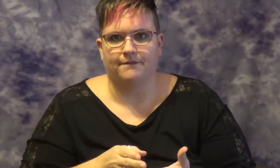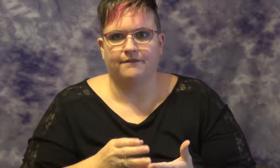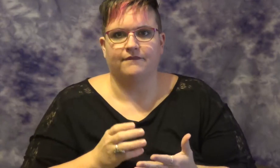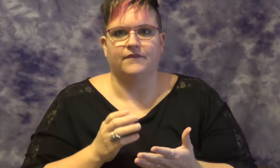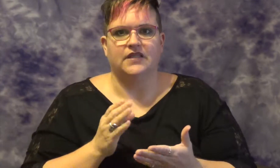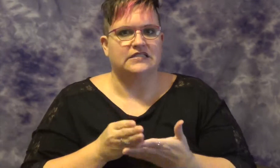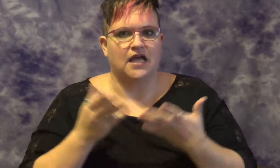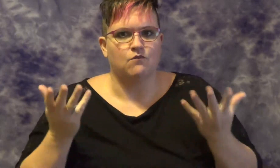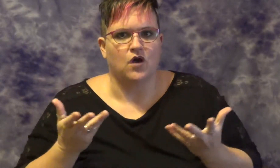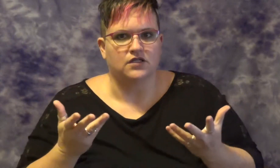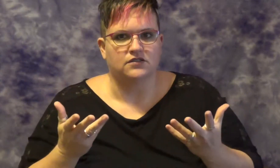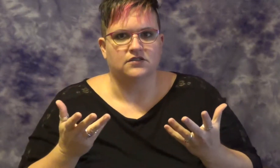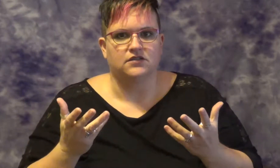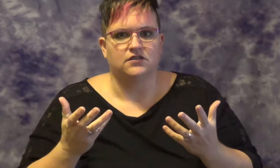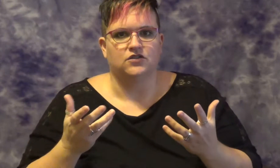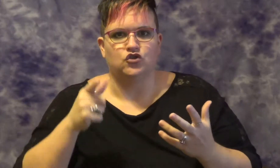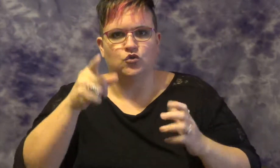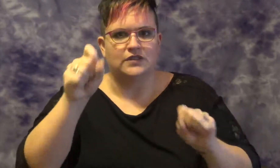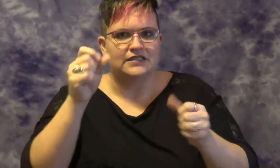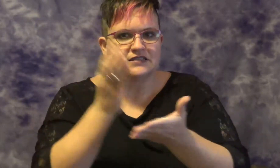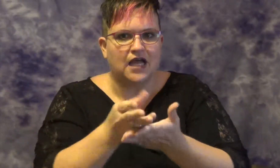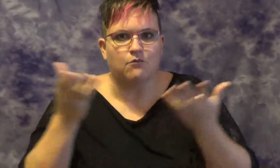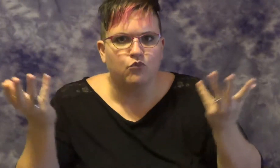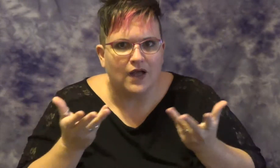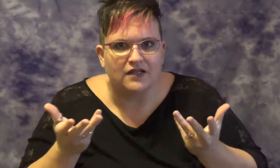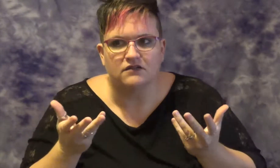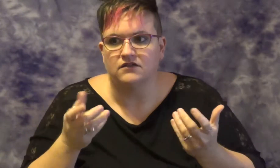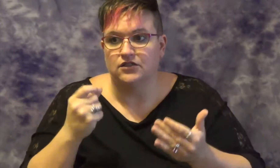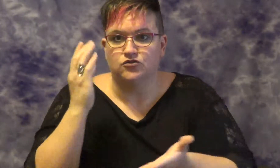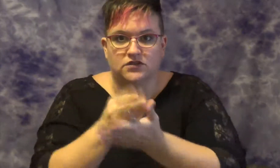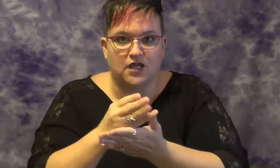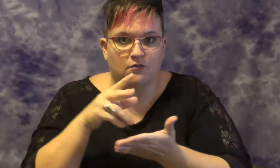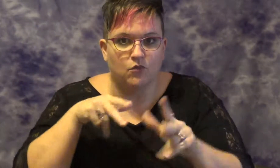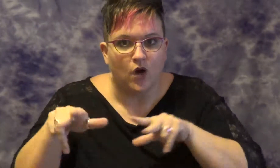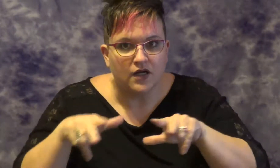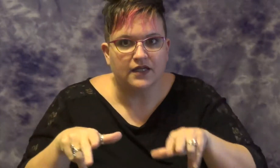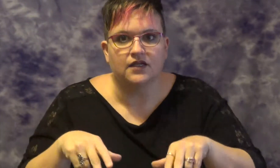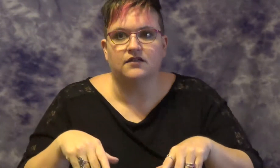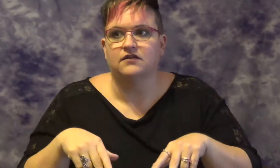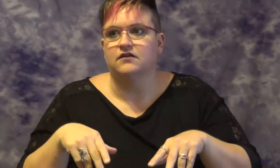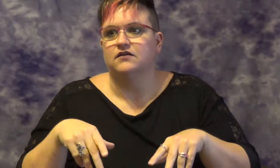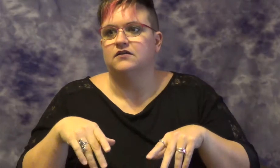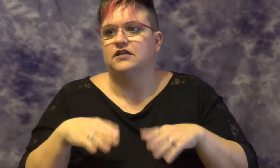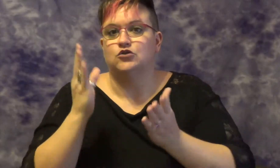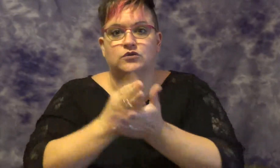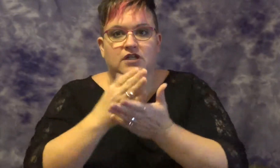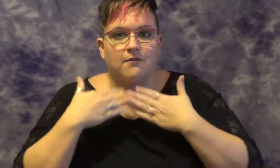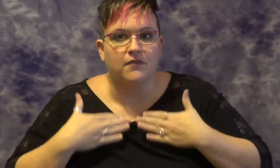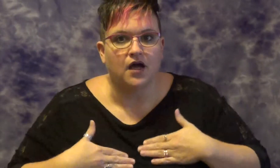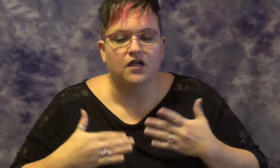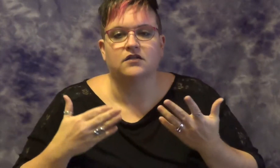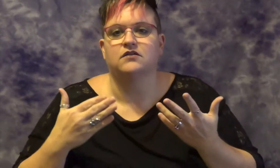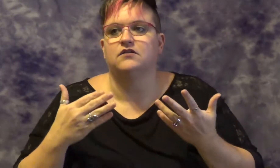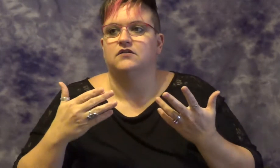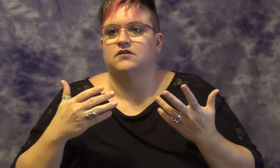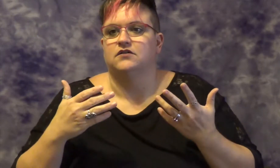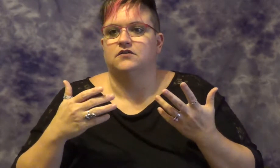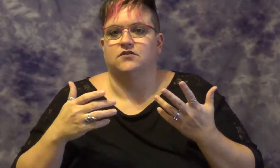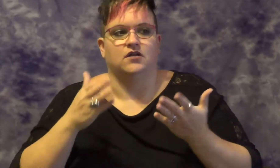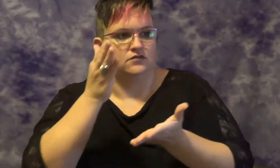be stopped. Okay, stop from what? You can be stopped walking, you can stop your body.